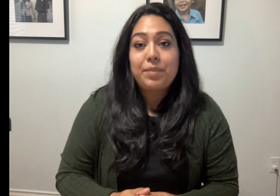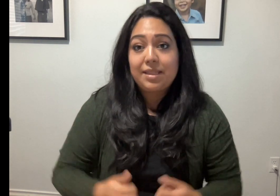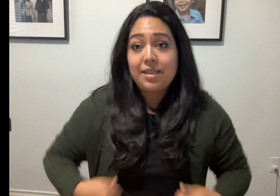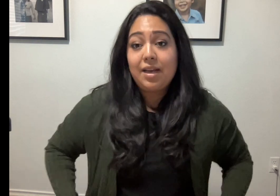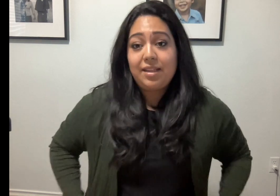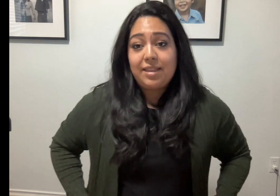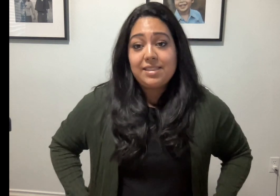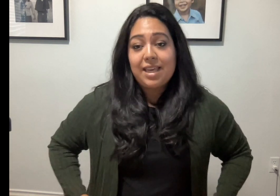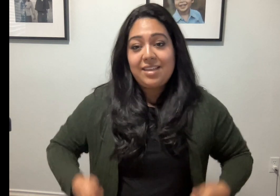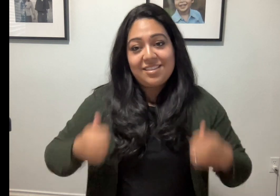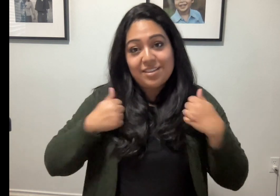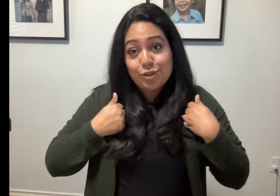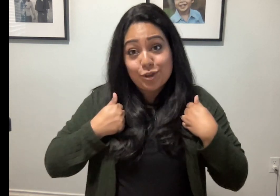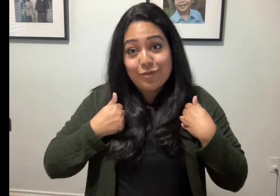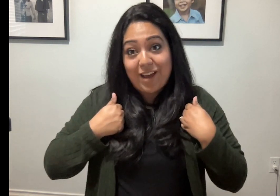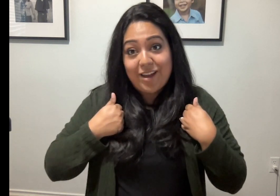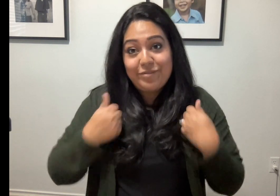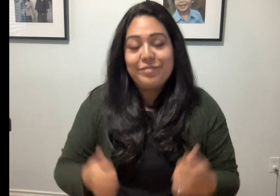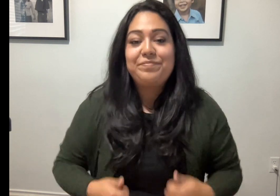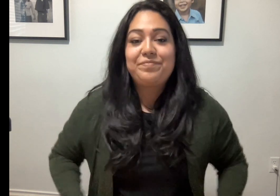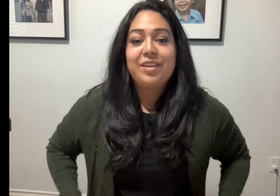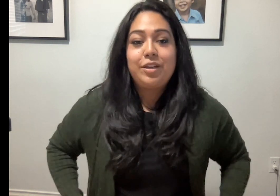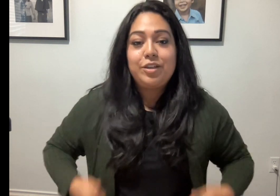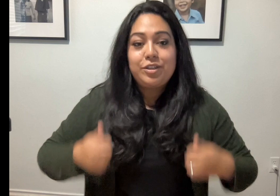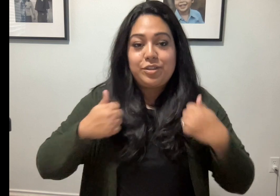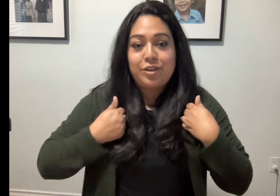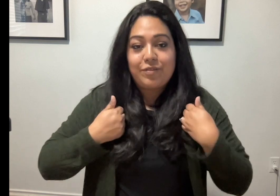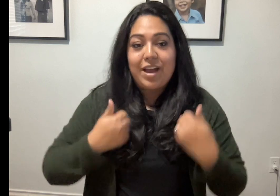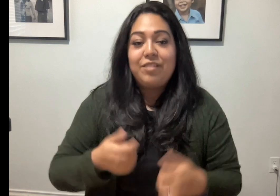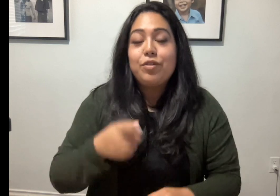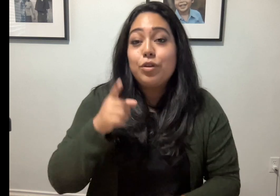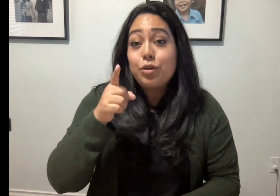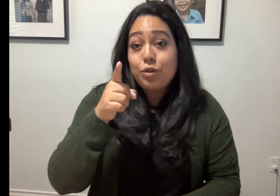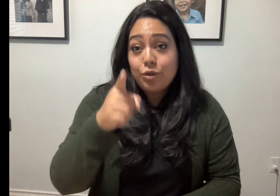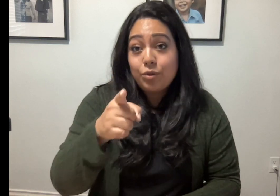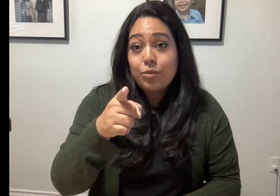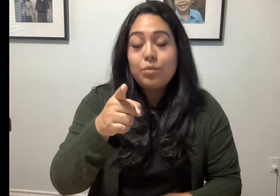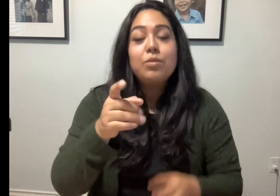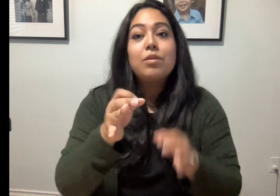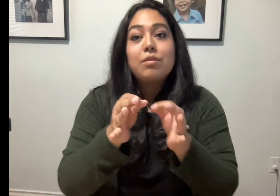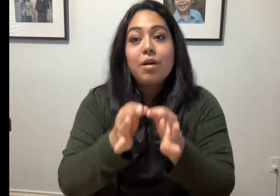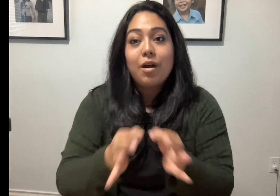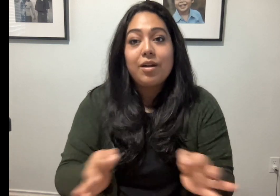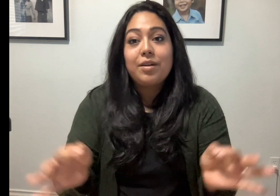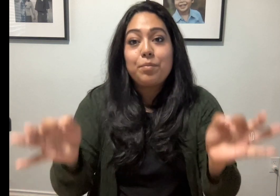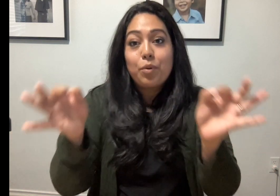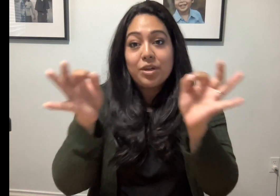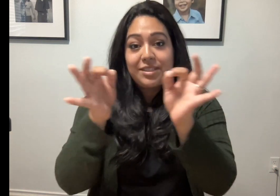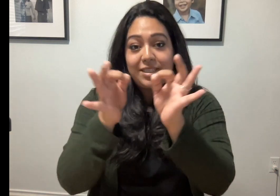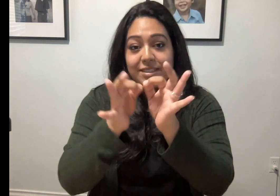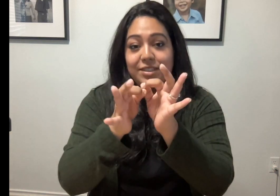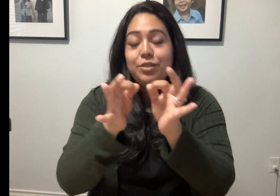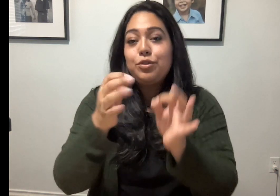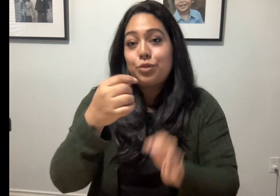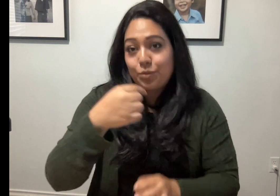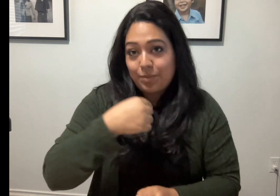but in this case, it's survive. Survive. You are important to